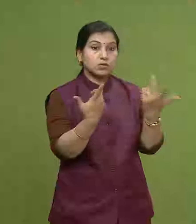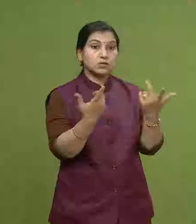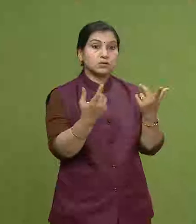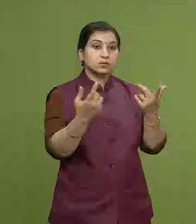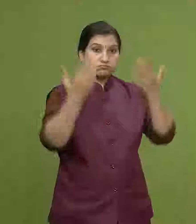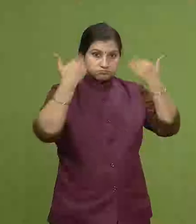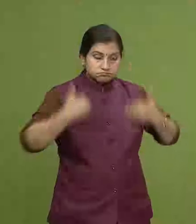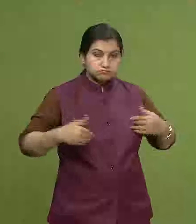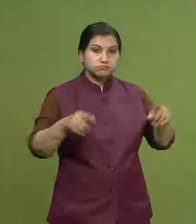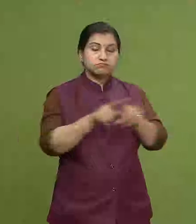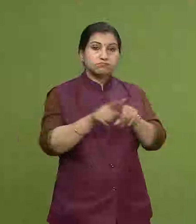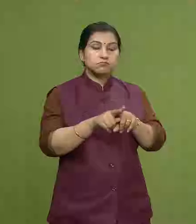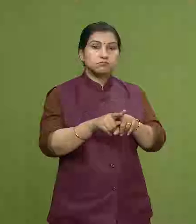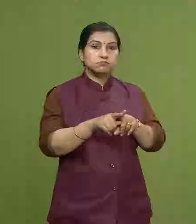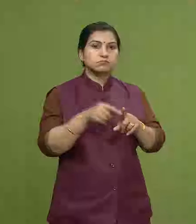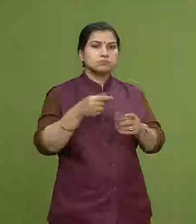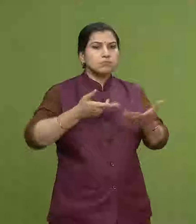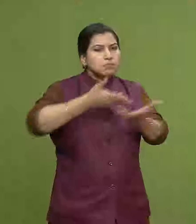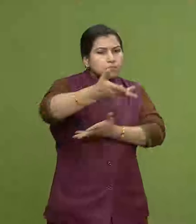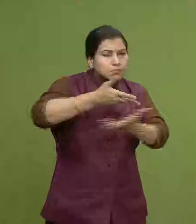or conduct personal relationships.